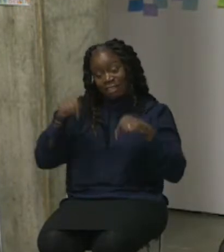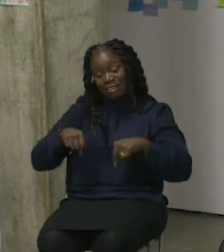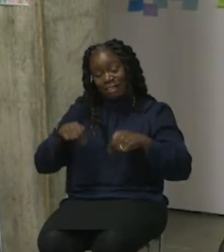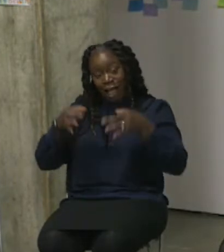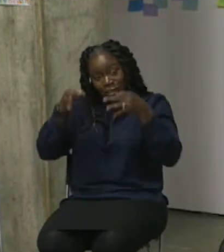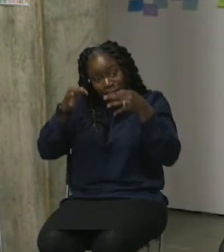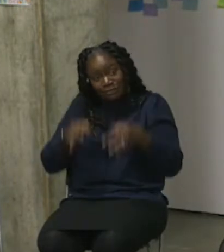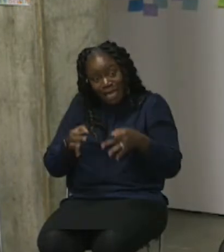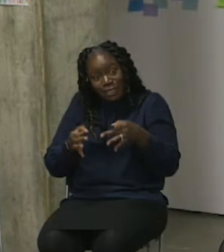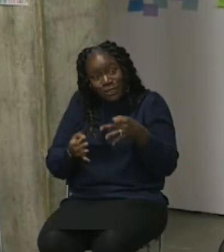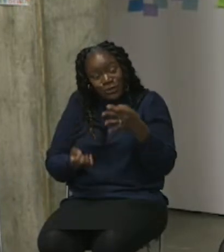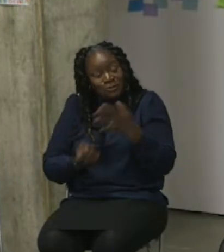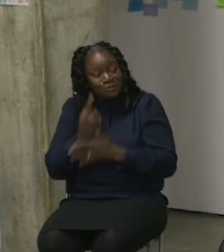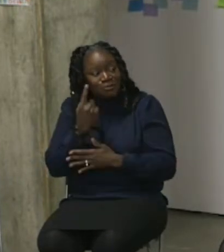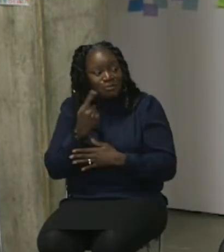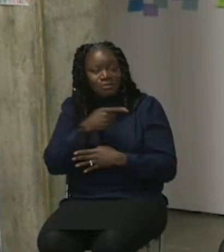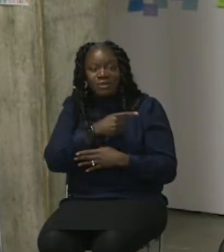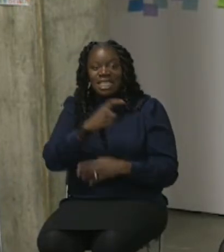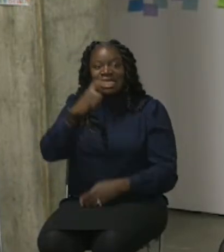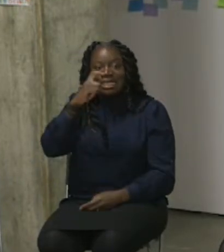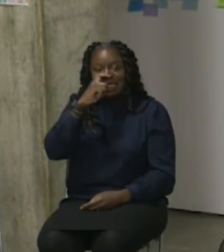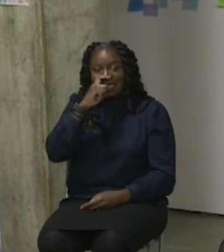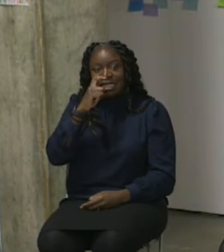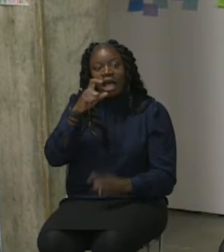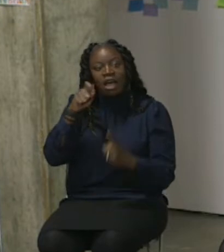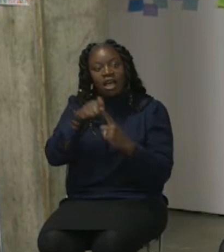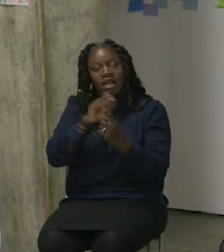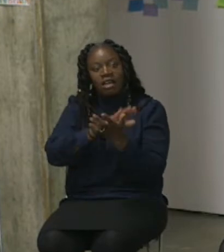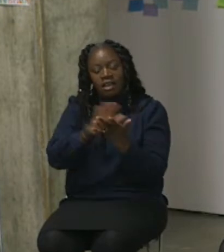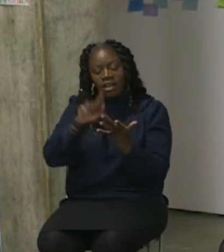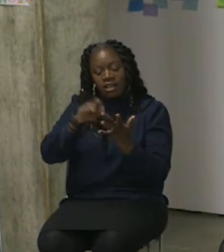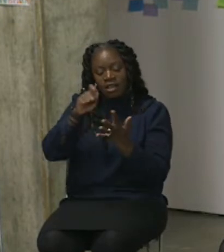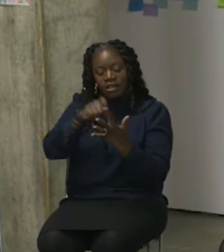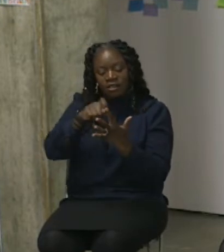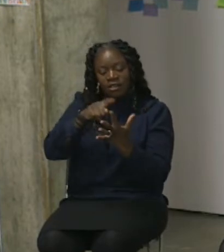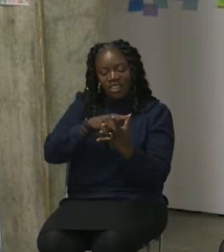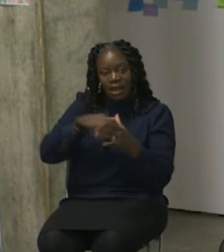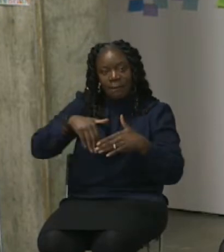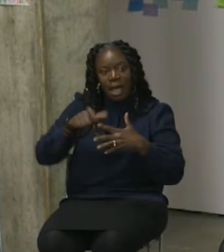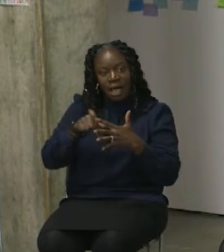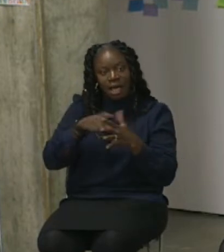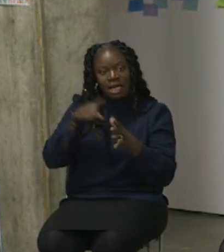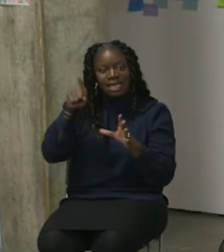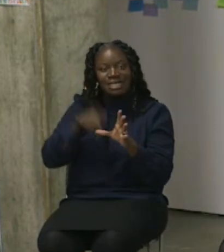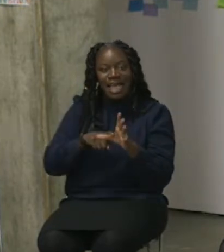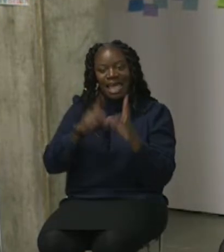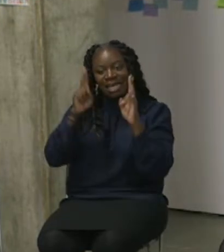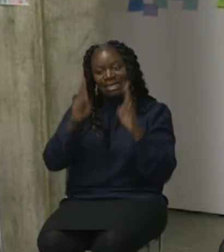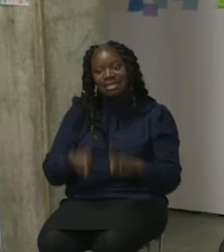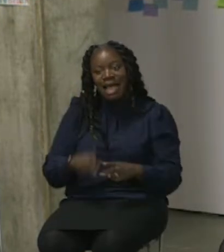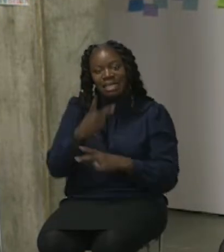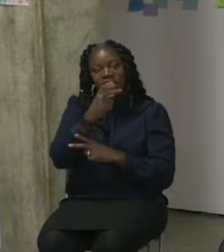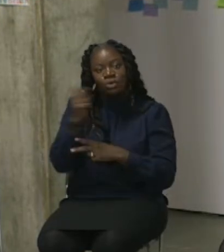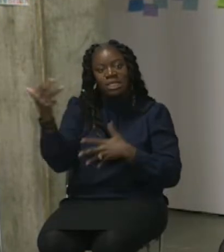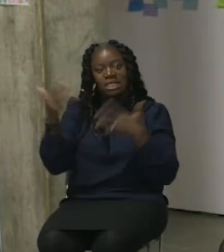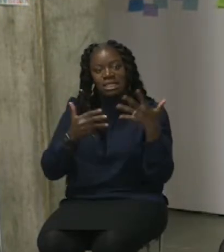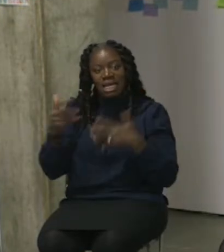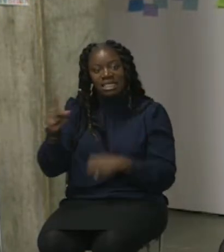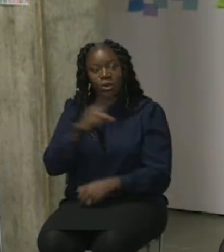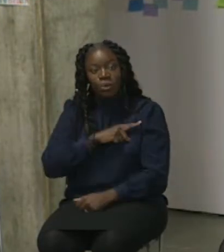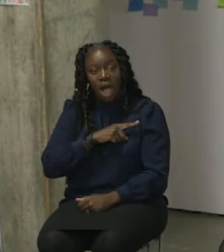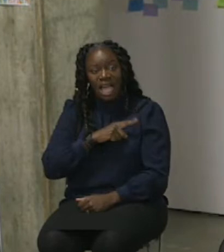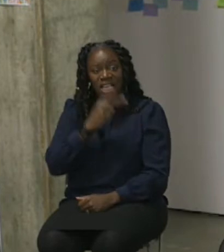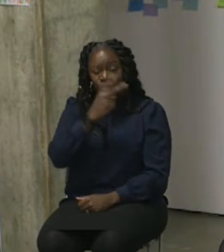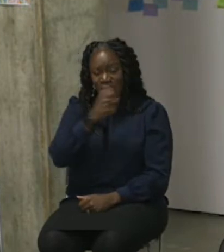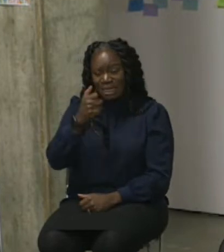special, is the sister of Philippa Day, who died in 2019 after 28 mistakes were made